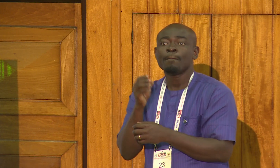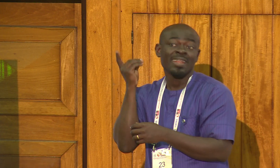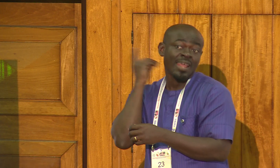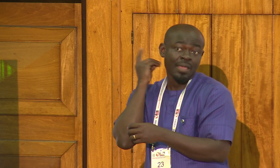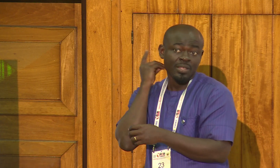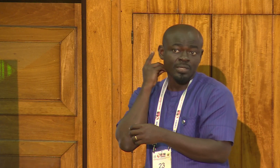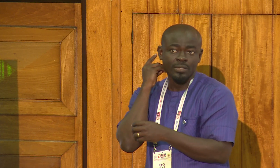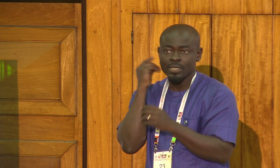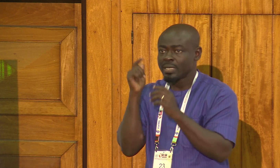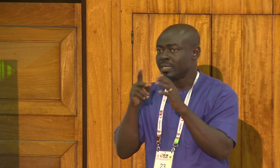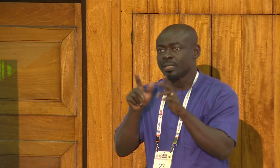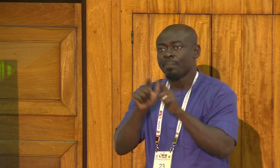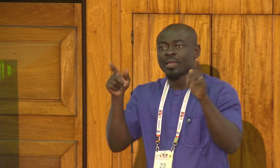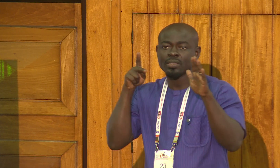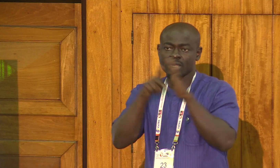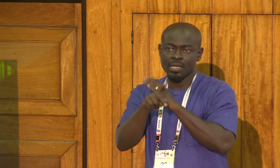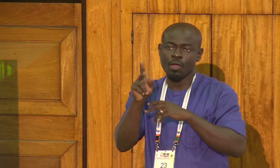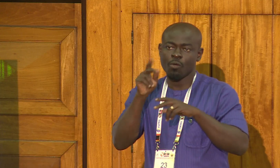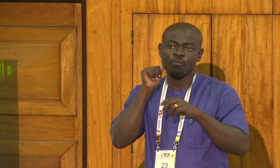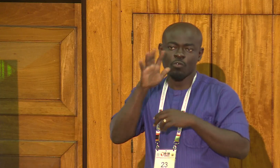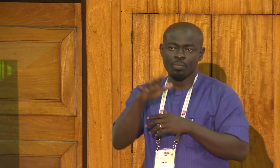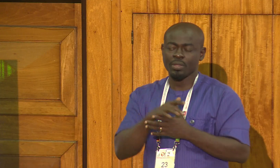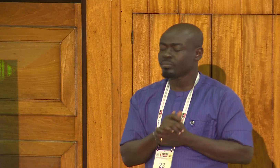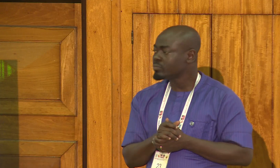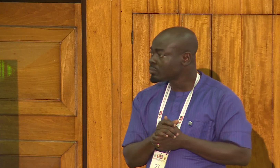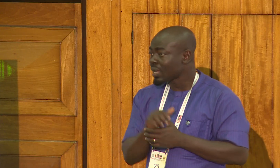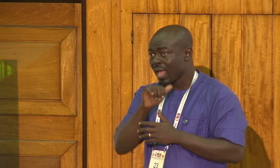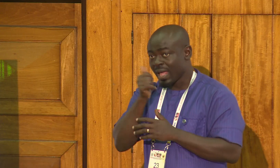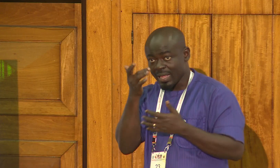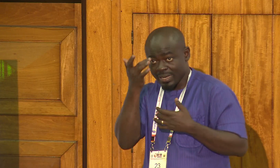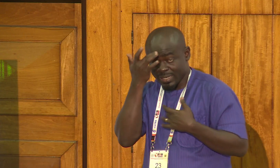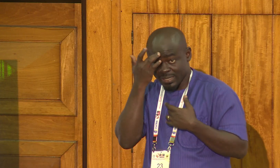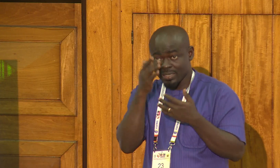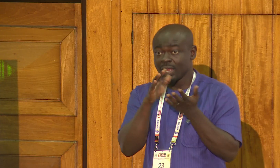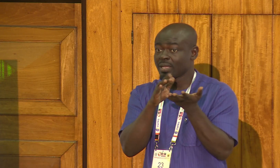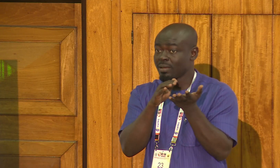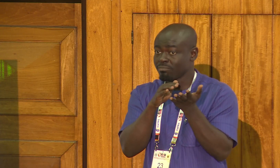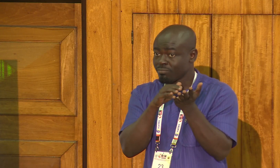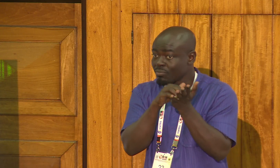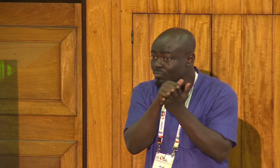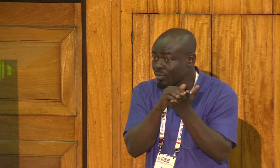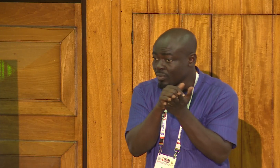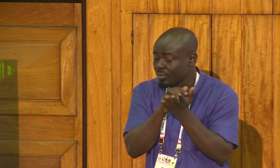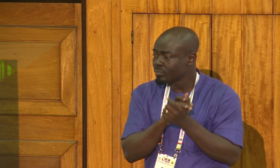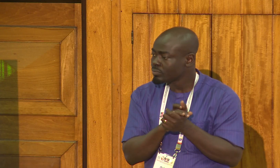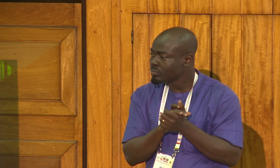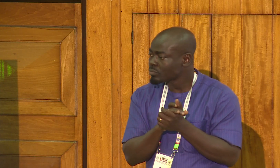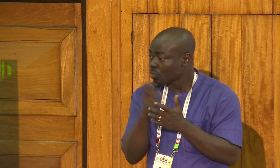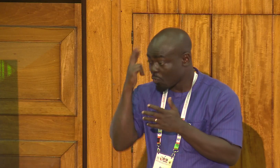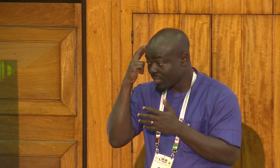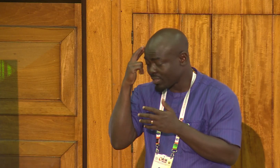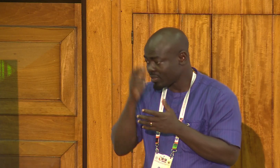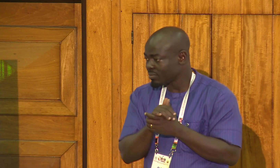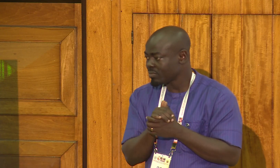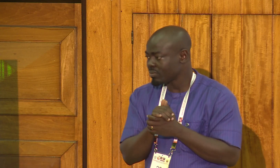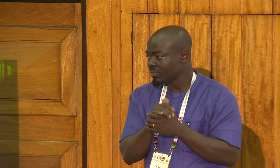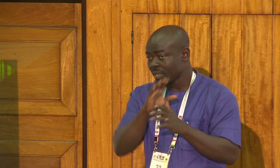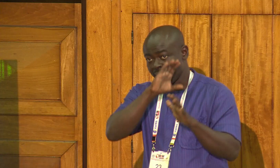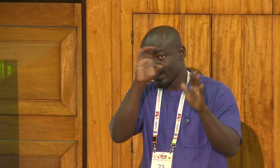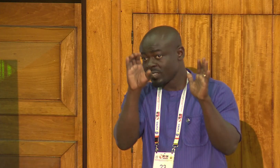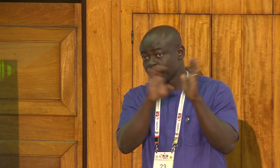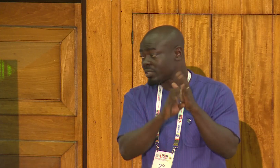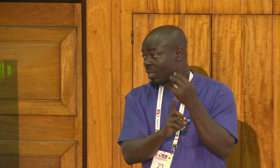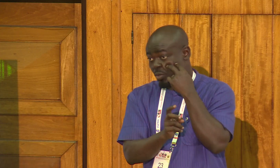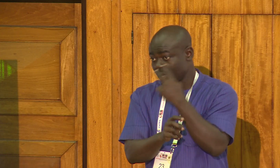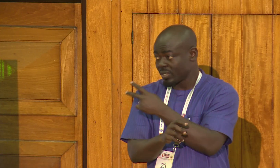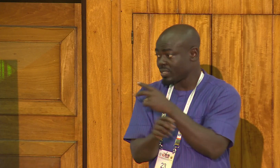women. Other reasons that we're vulnerable is this picture, and you can